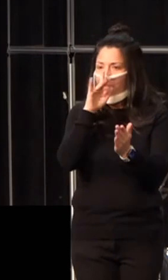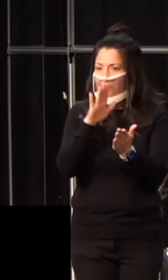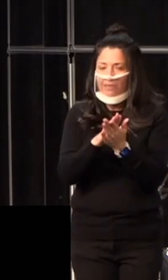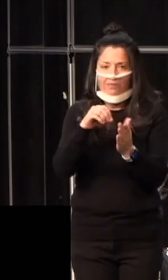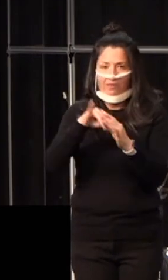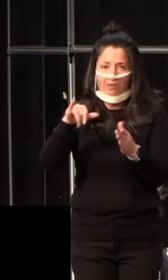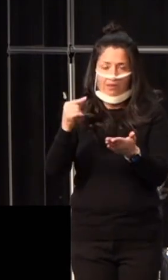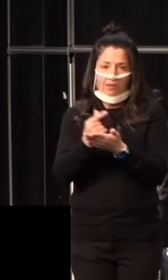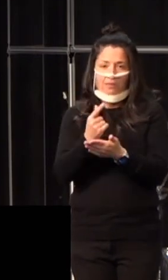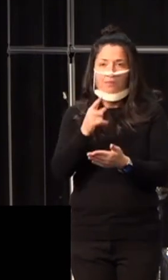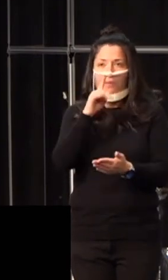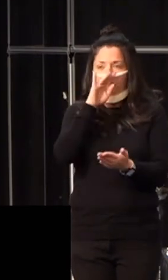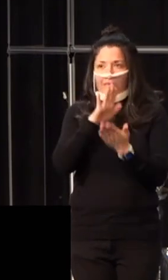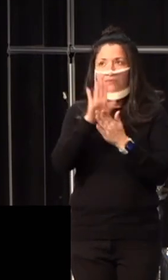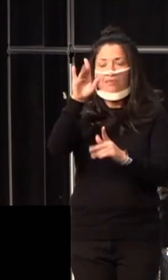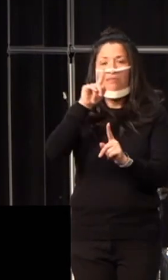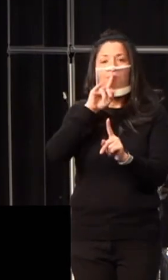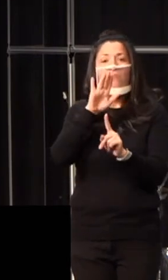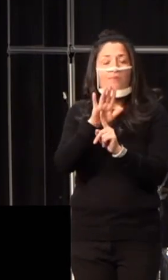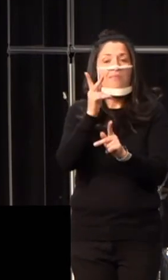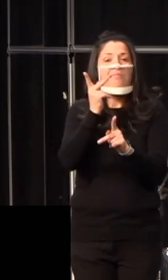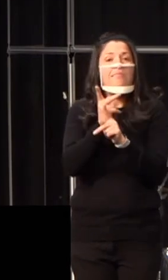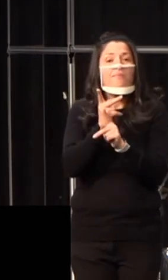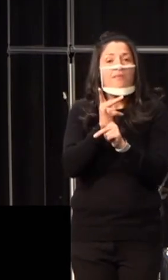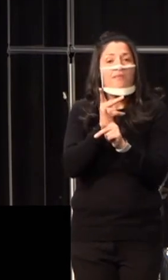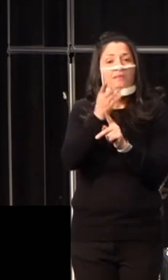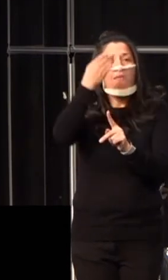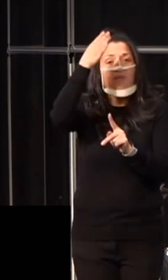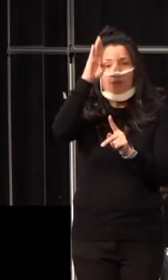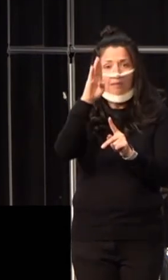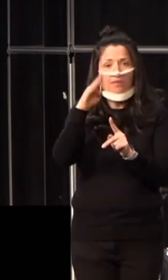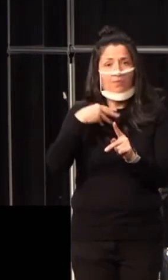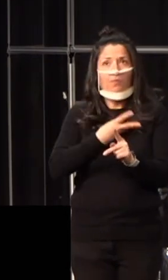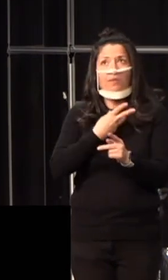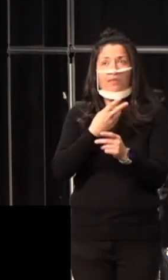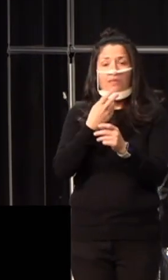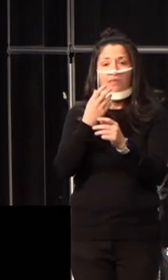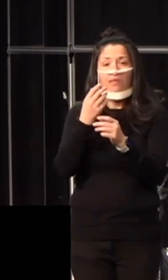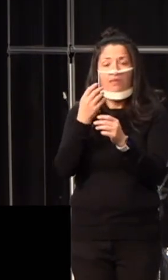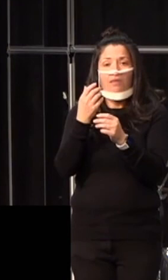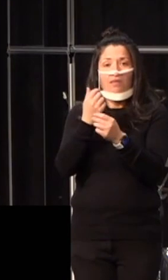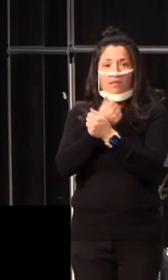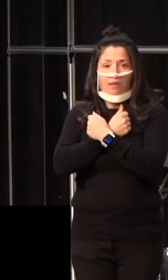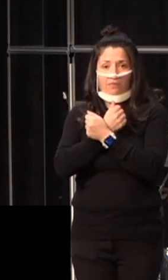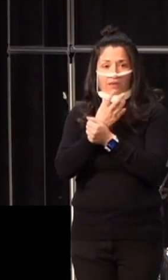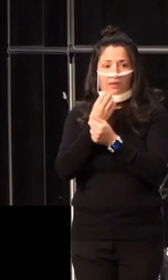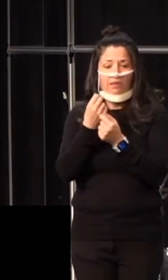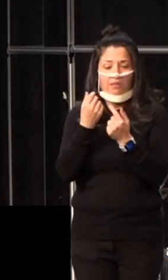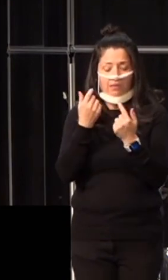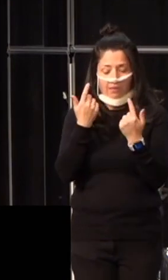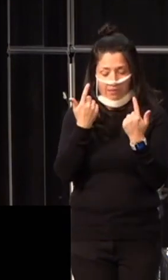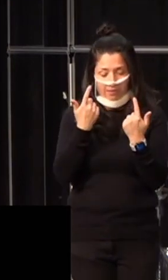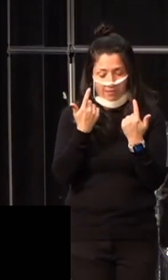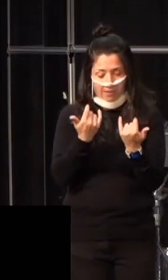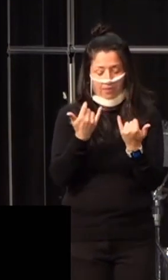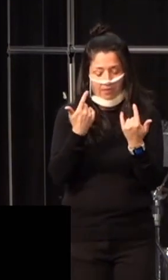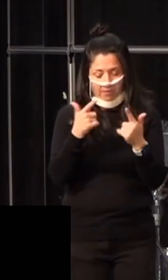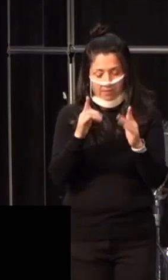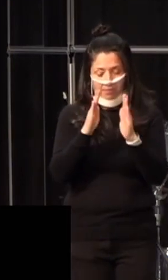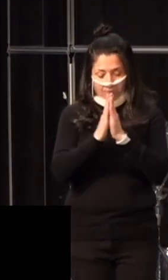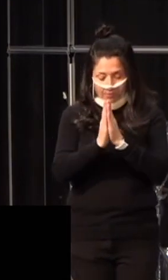this covenant-keeping God that we serve. And let our lives be acts of worship to him. Let's pray.